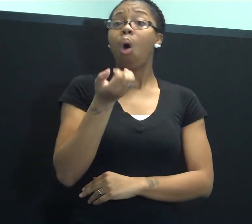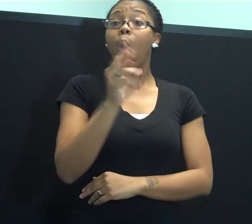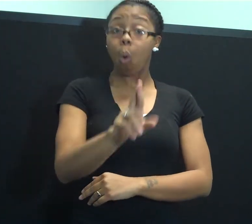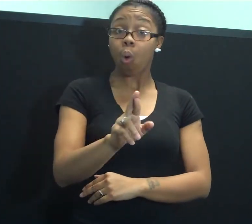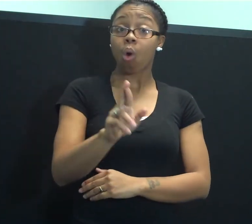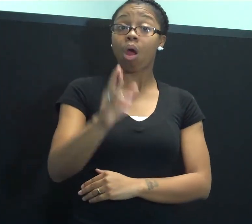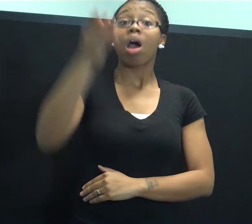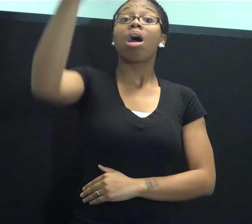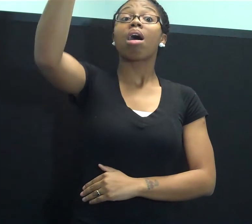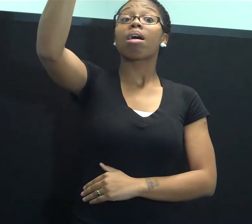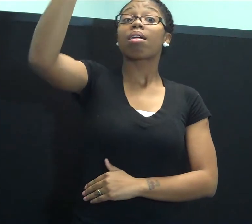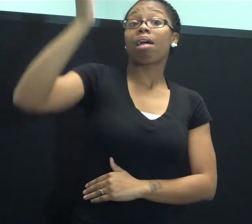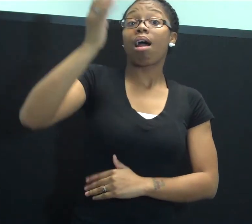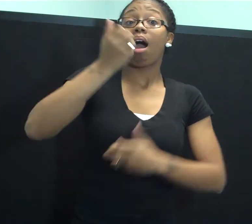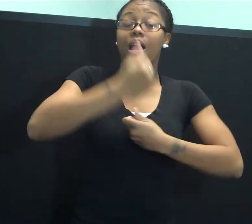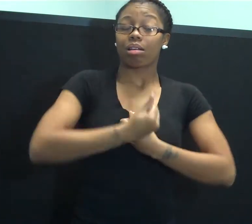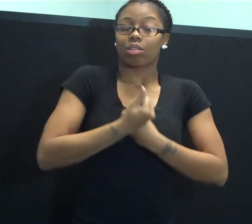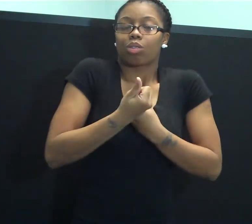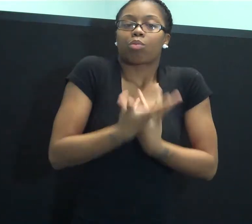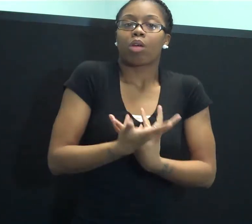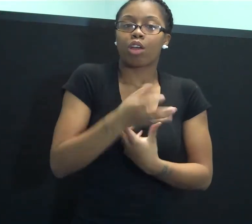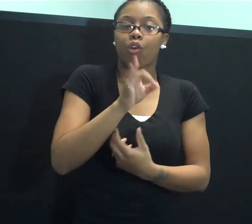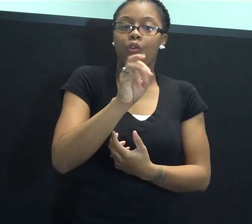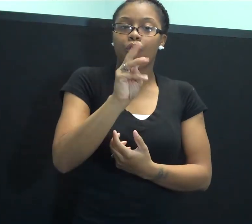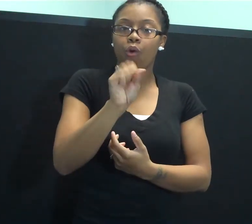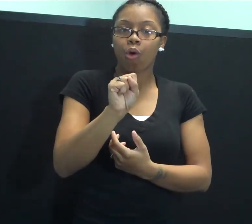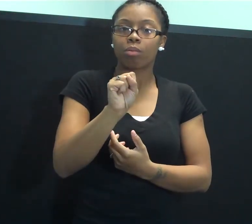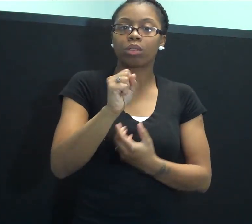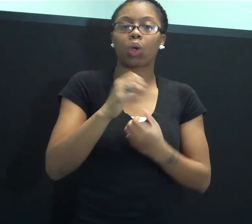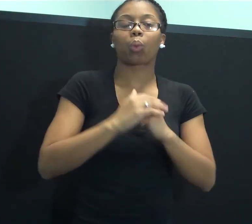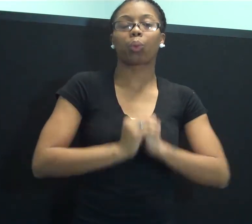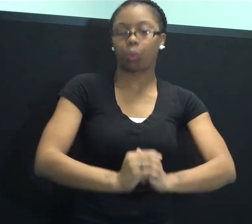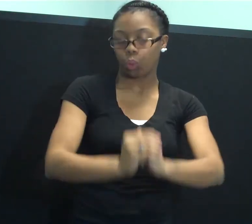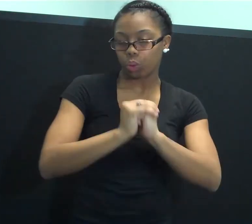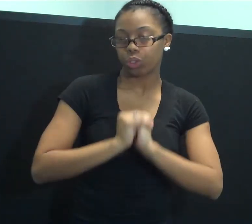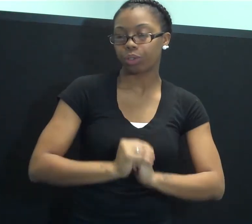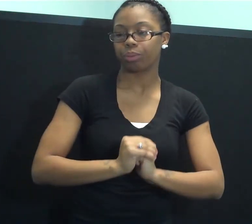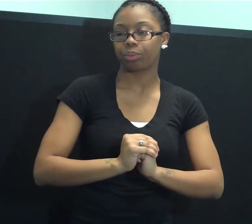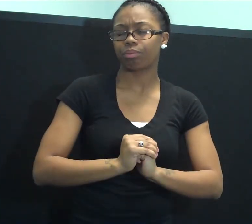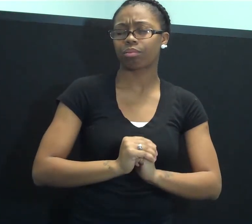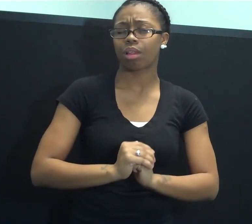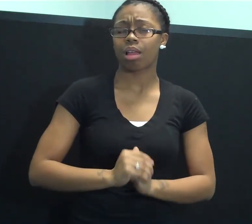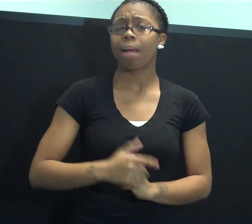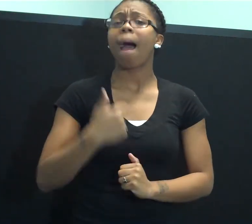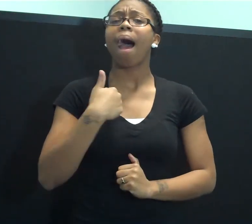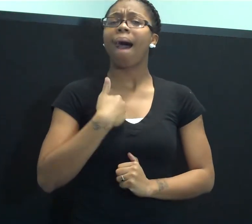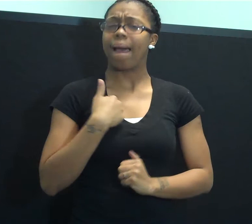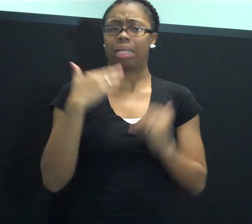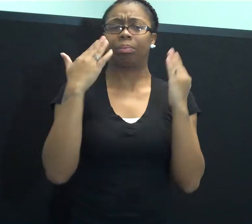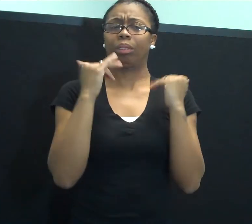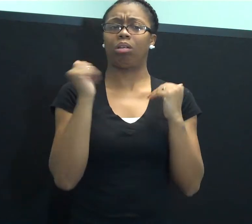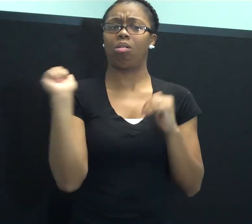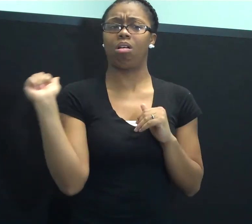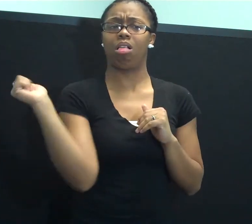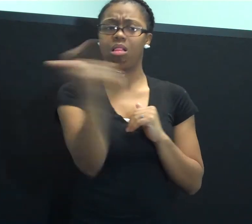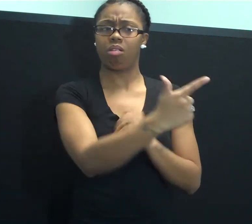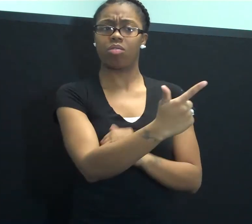God expressed in forms of worship. And I suspect that all of you, if I